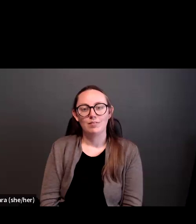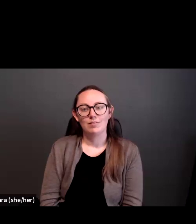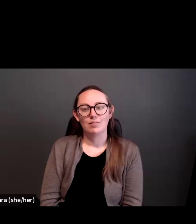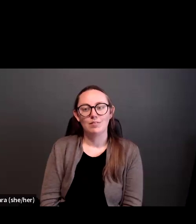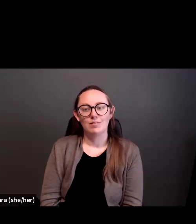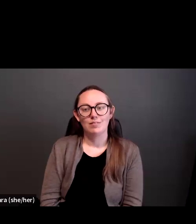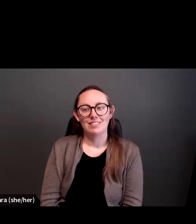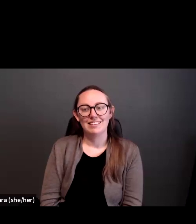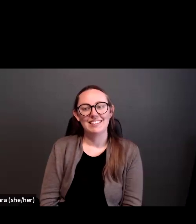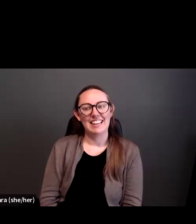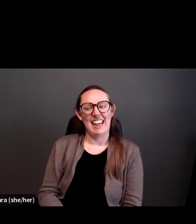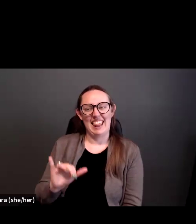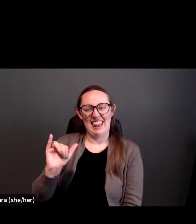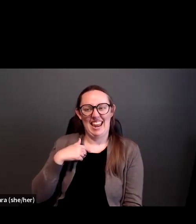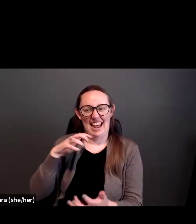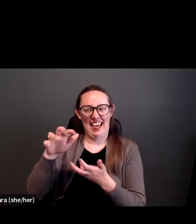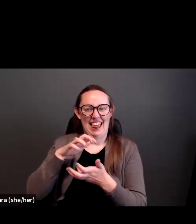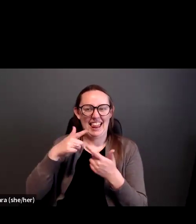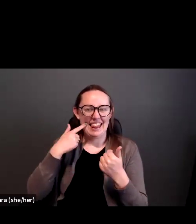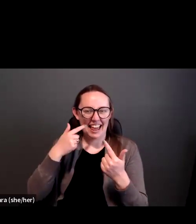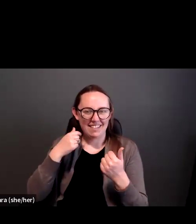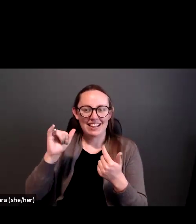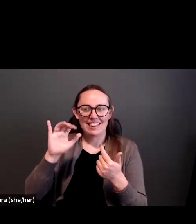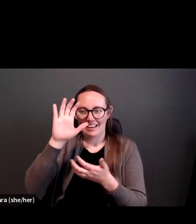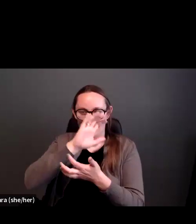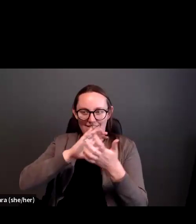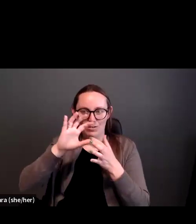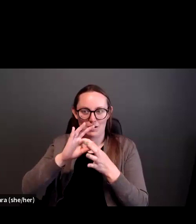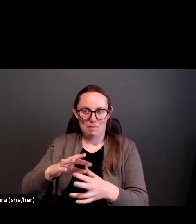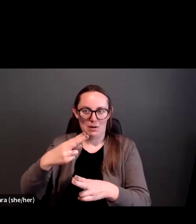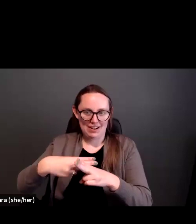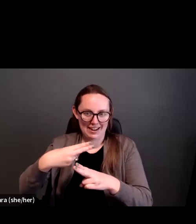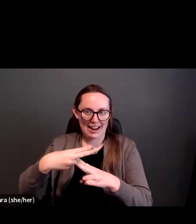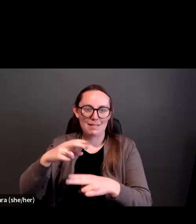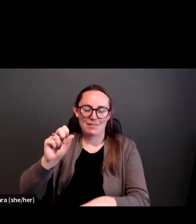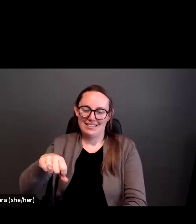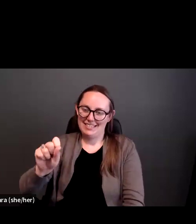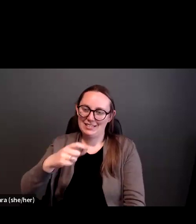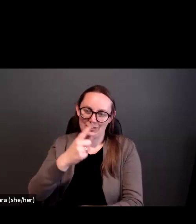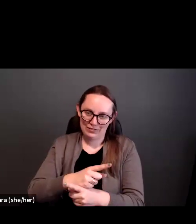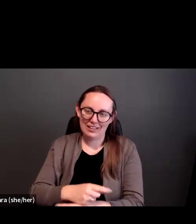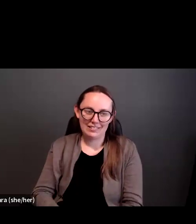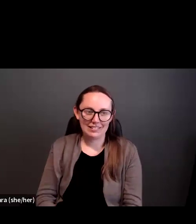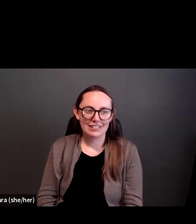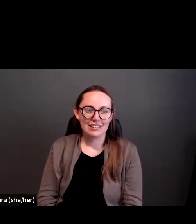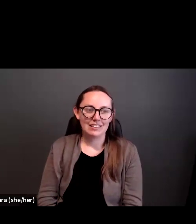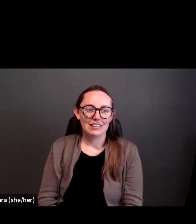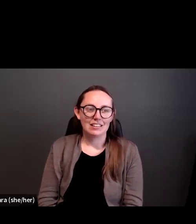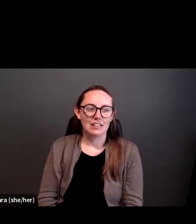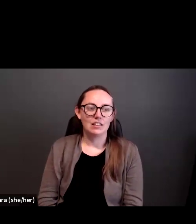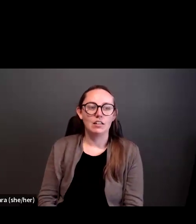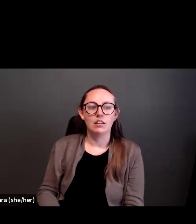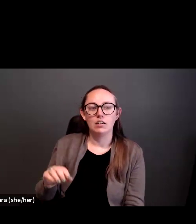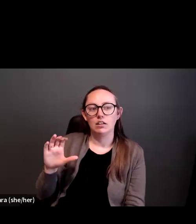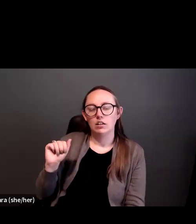that one made me laugh about the confusion about the name. Yeah. Well, I think particularly because we have two units, right?